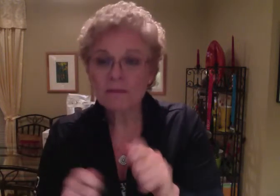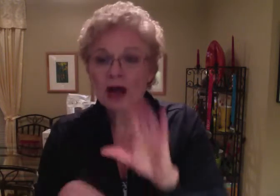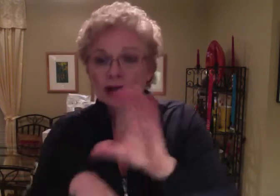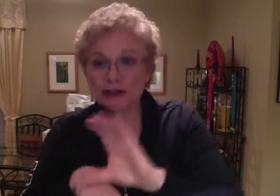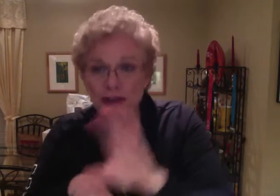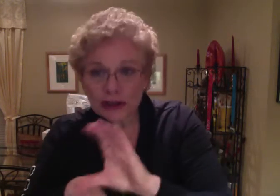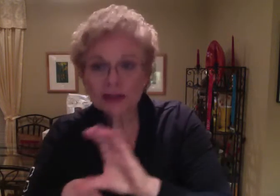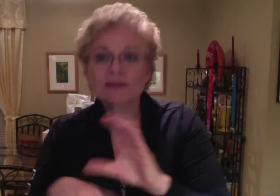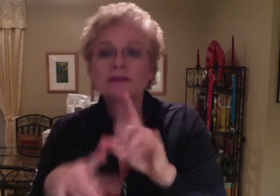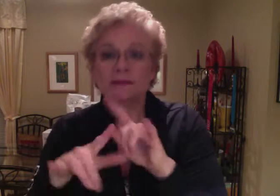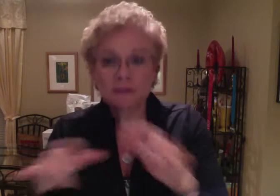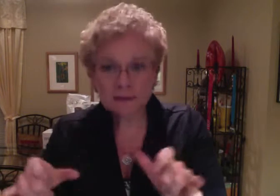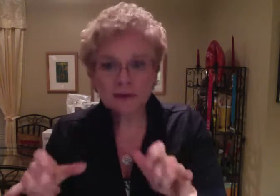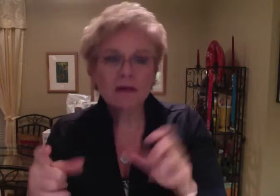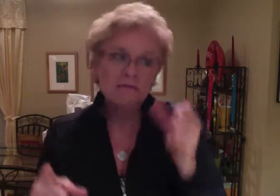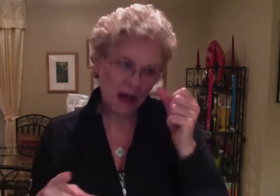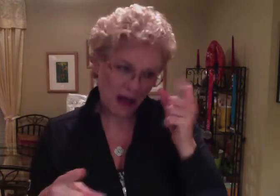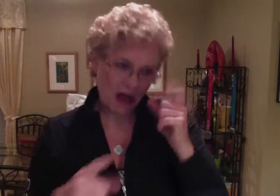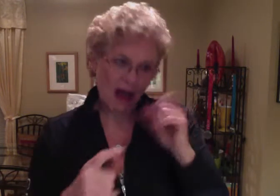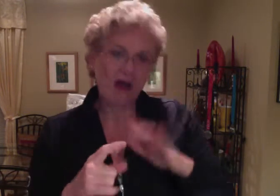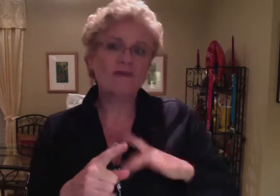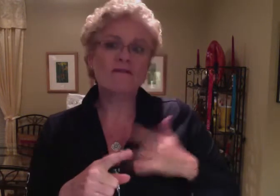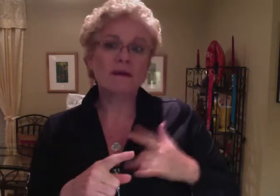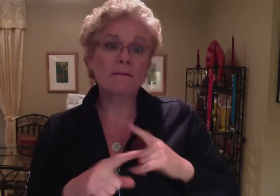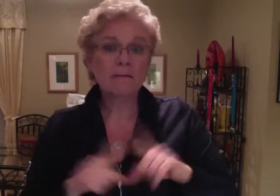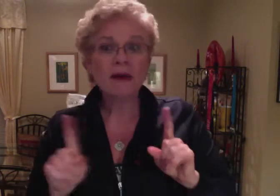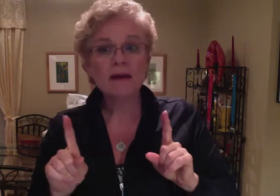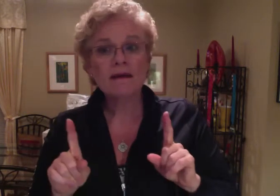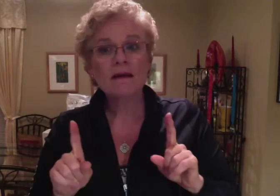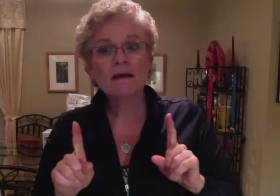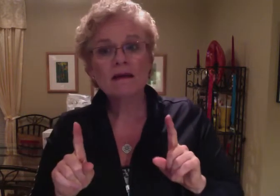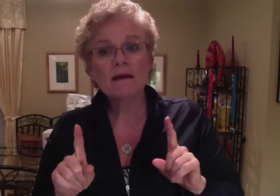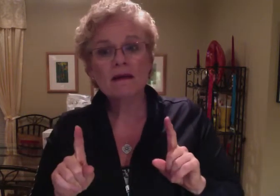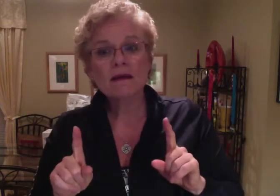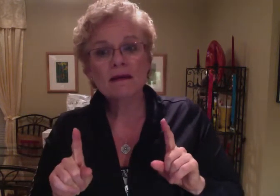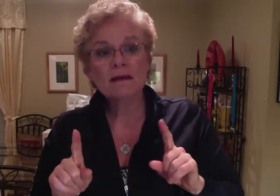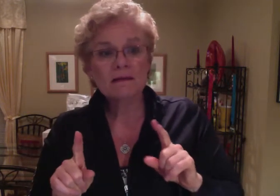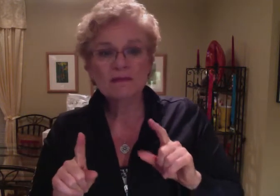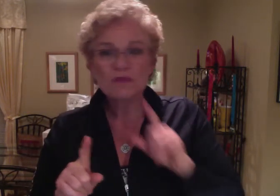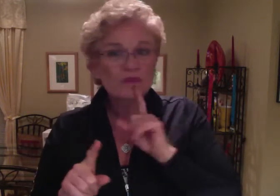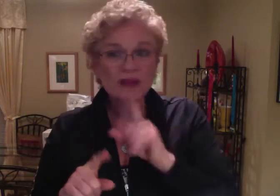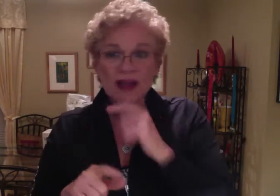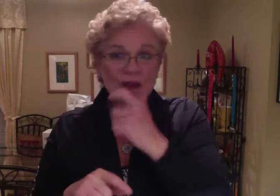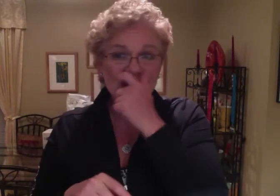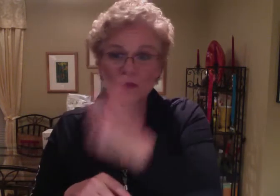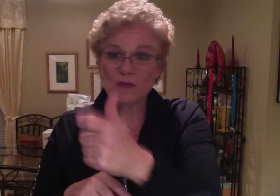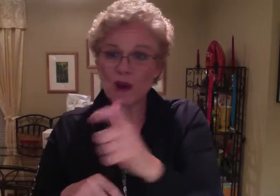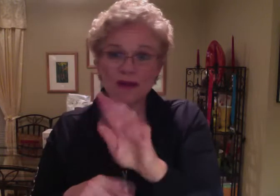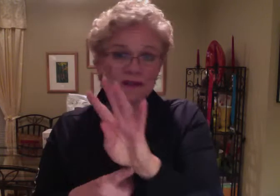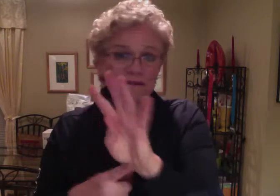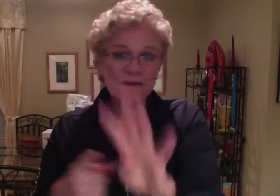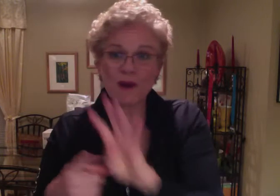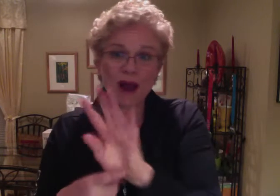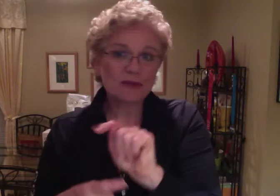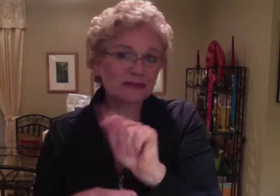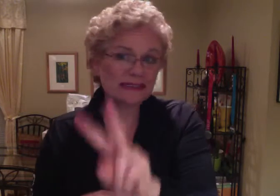something, and so I understand that feeling. But knowing that I don't really need to watch that much TV every night, or knowing that there are